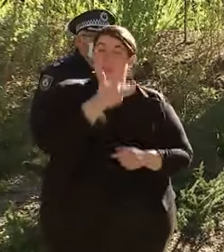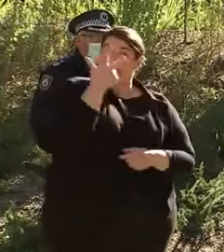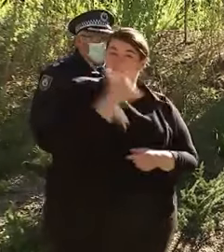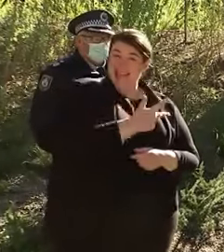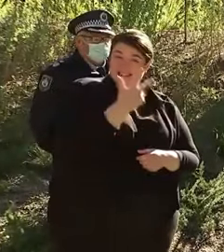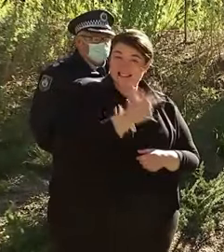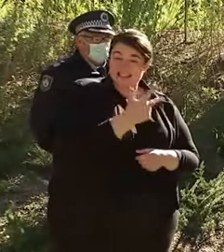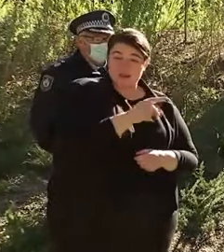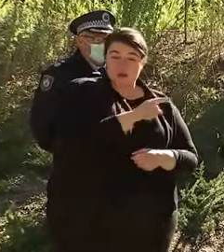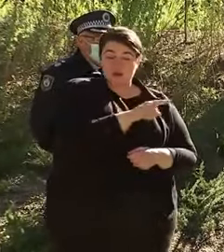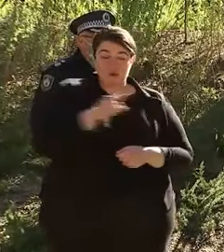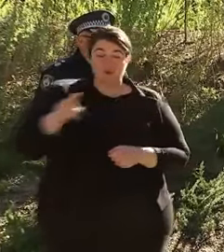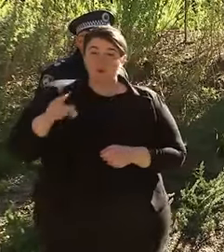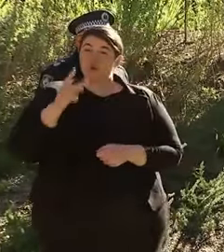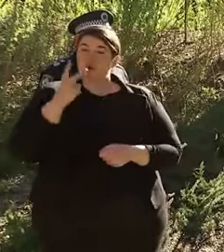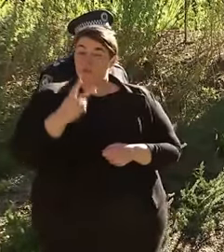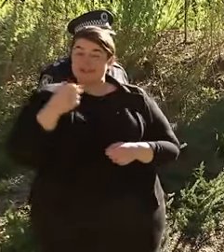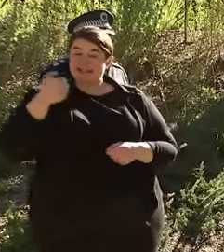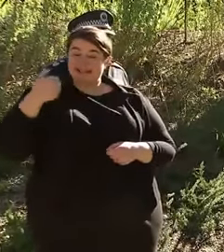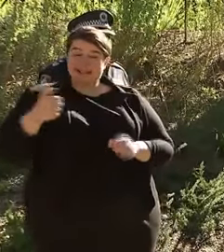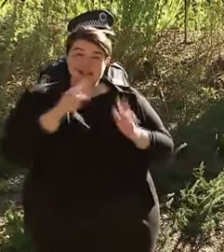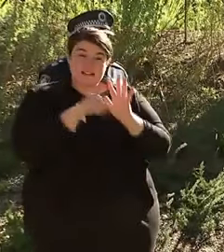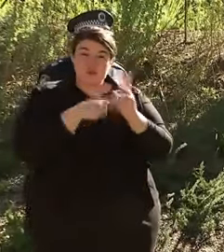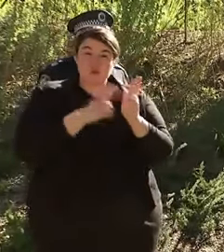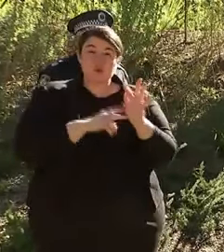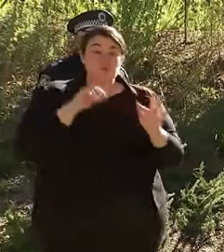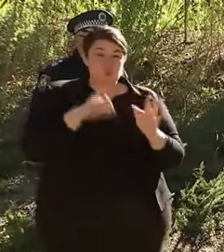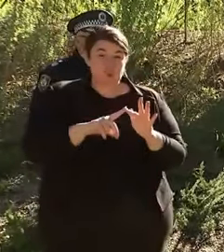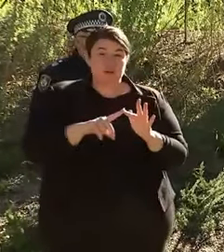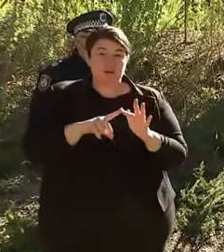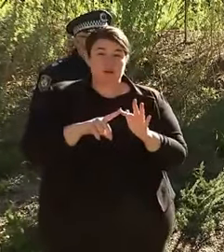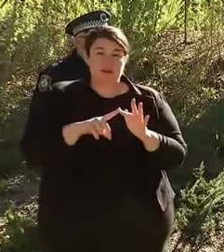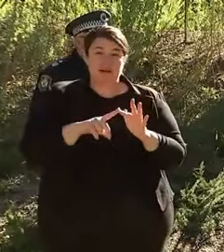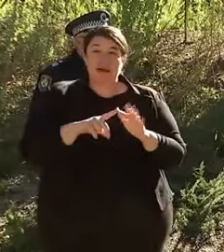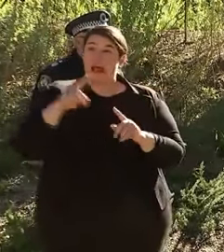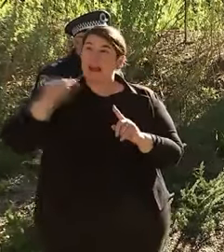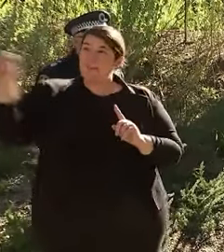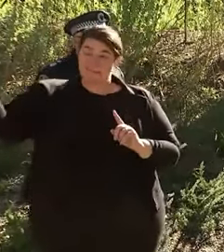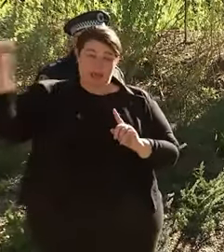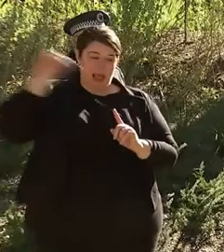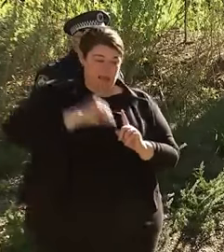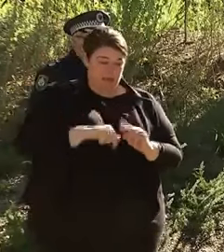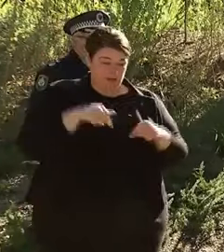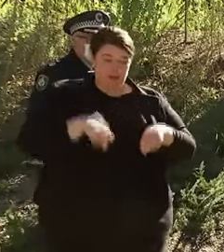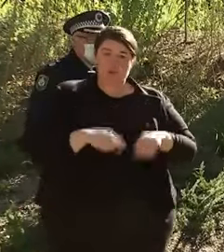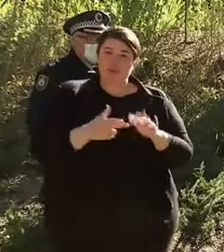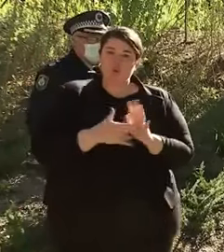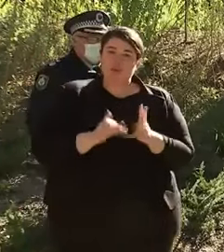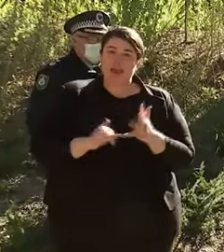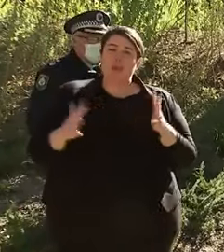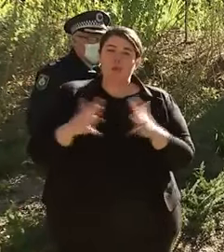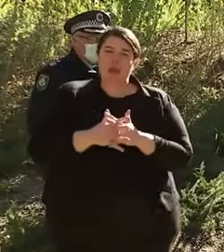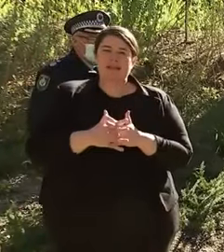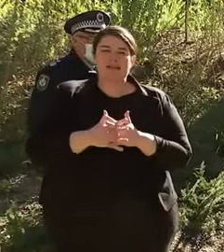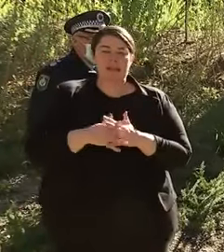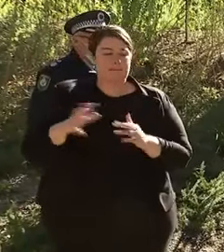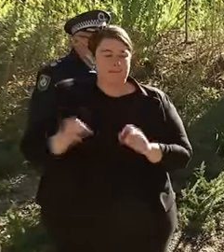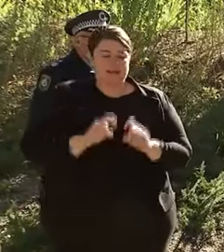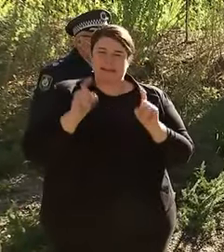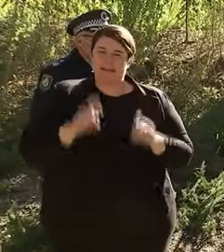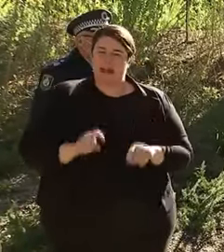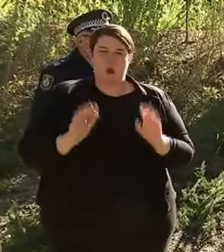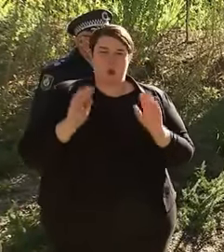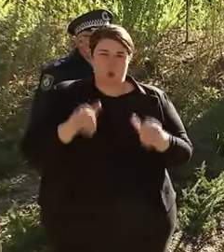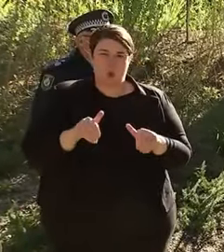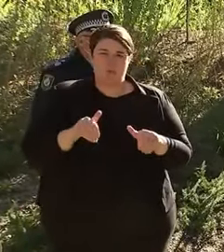18th and the 26th of June and returned to New South Wales should immediately isolate